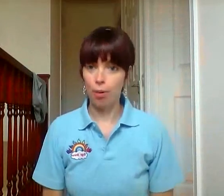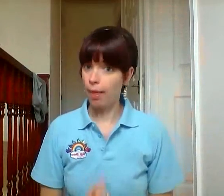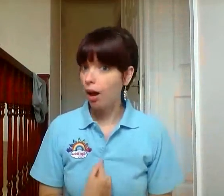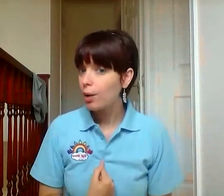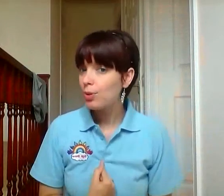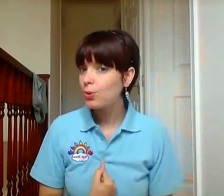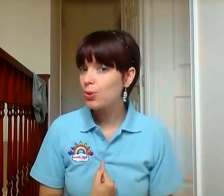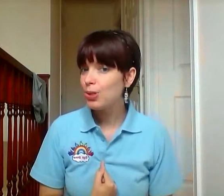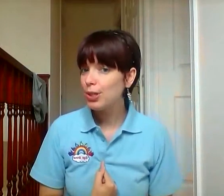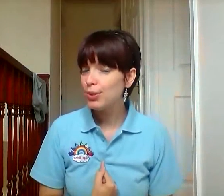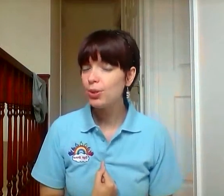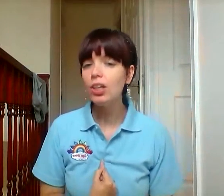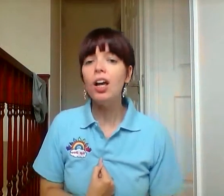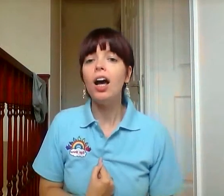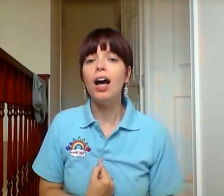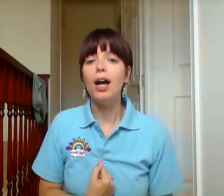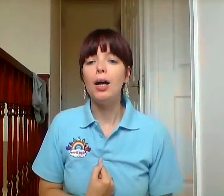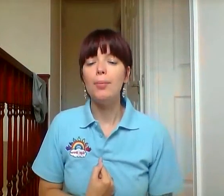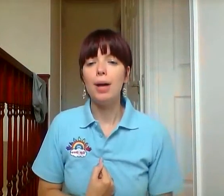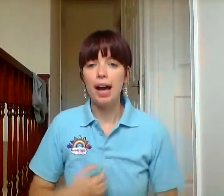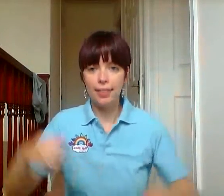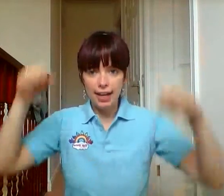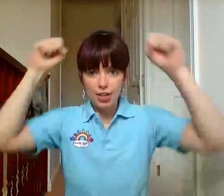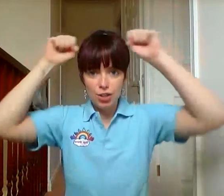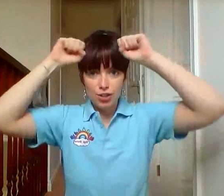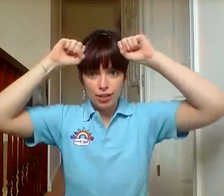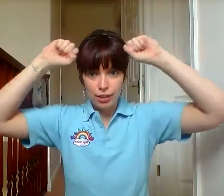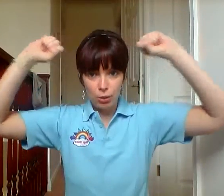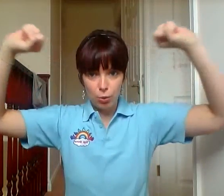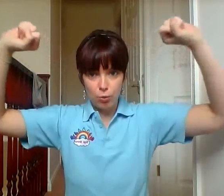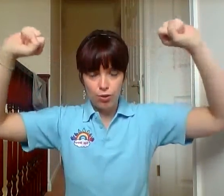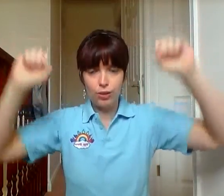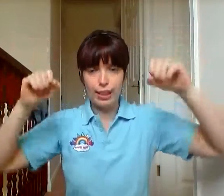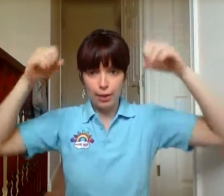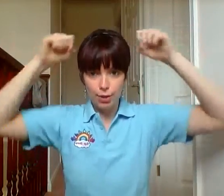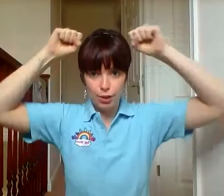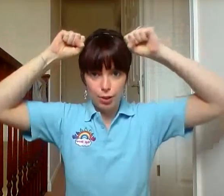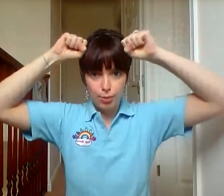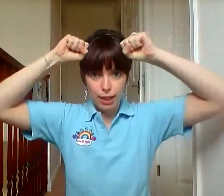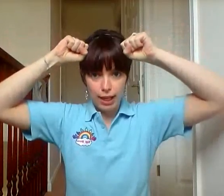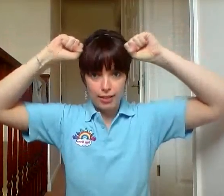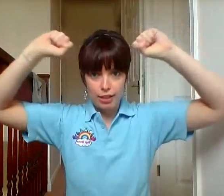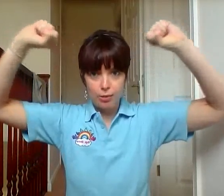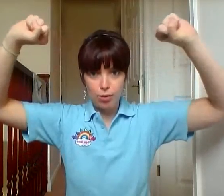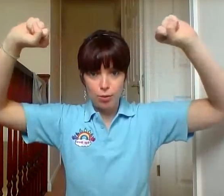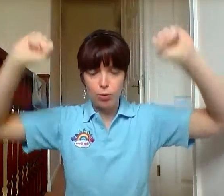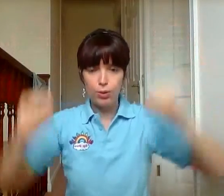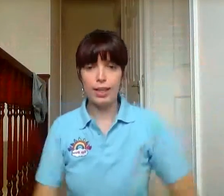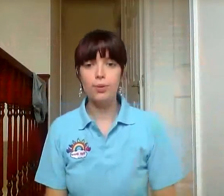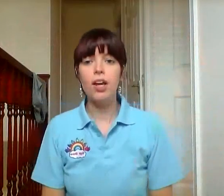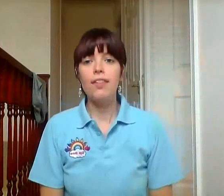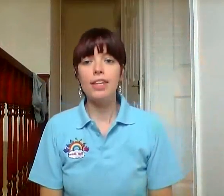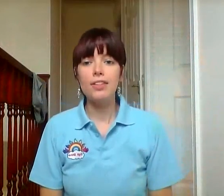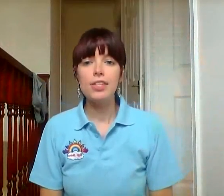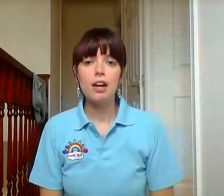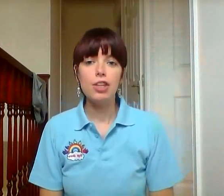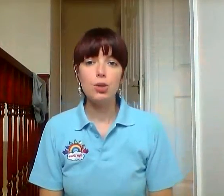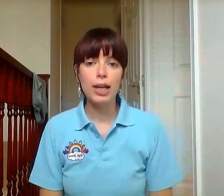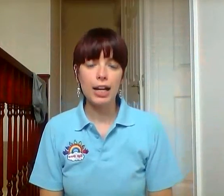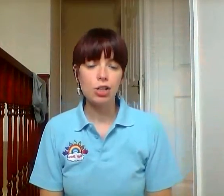one that I was taught to use, and that is just the horns on the cow. So you just put your hands and you move the horns out. The other sign that you can do,